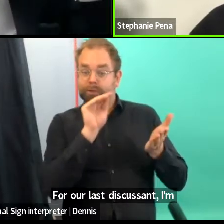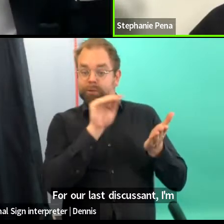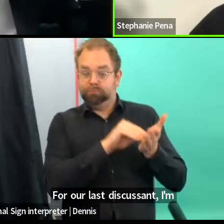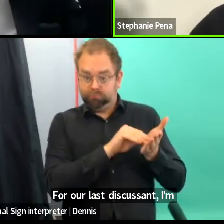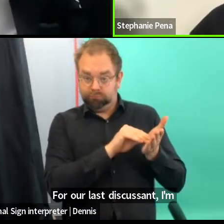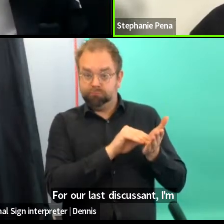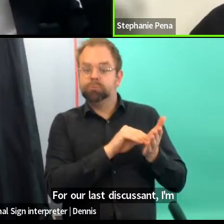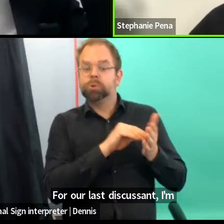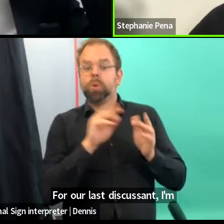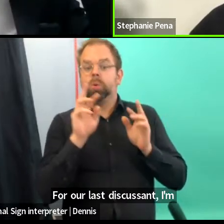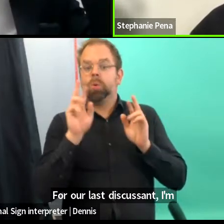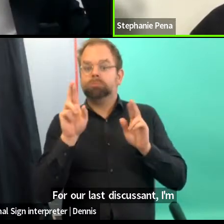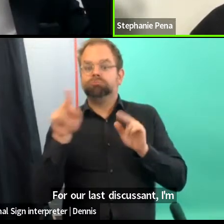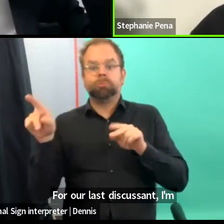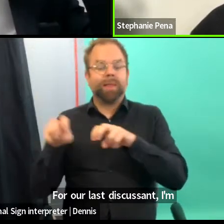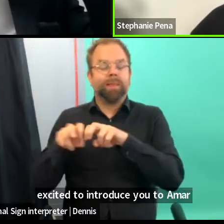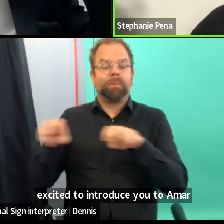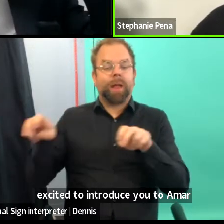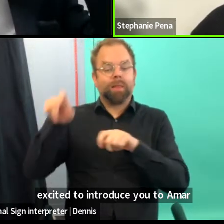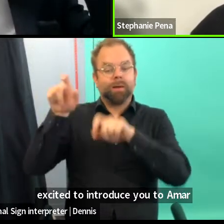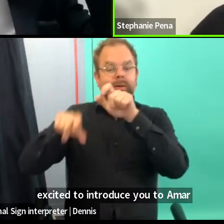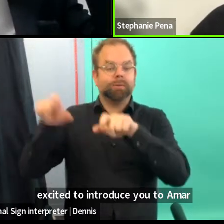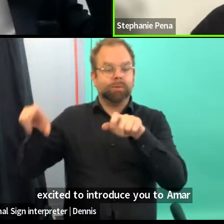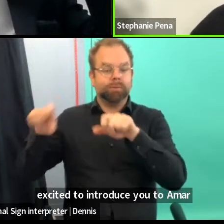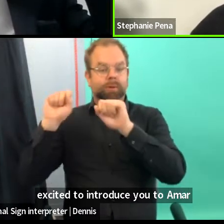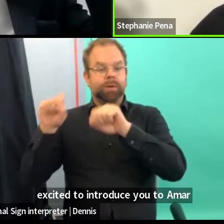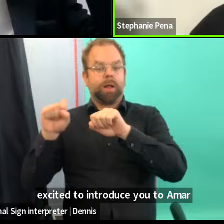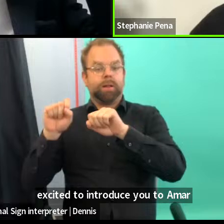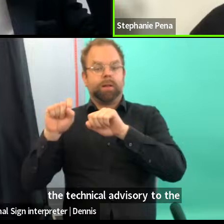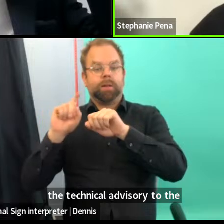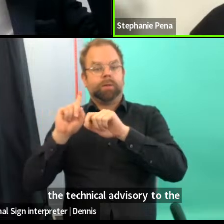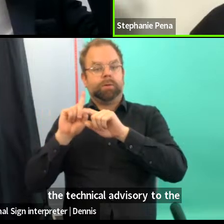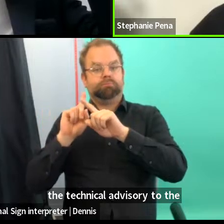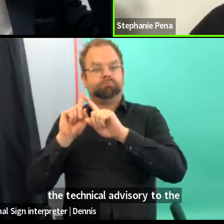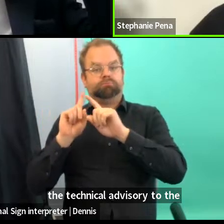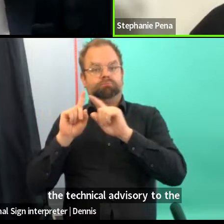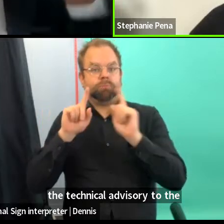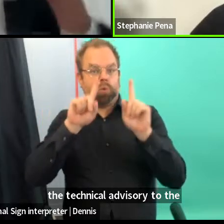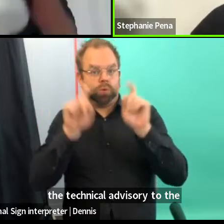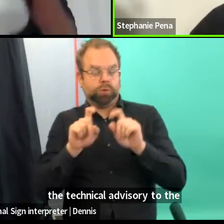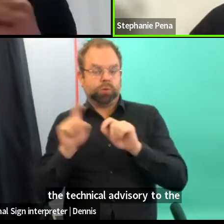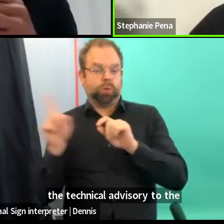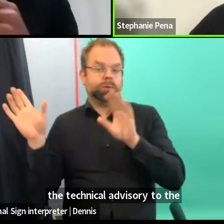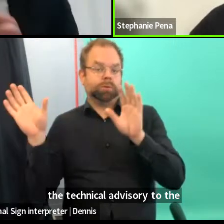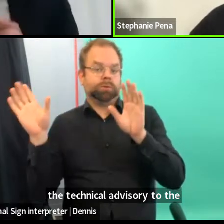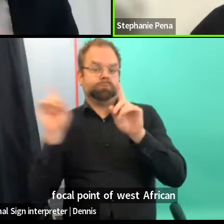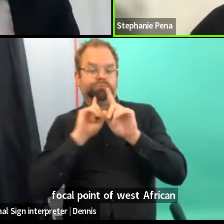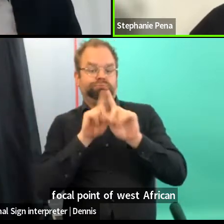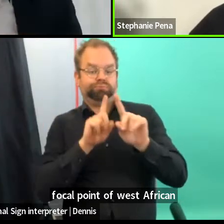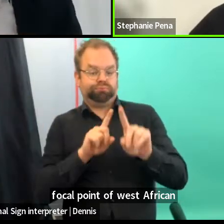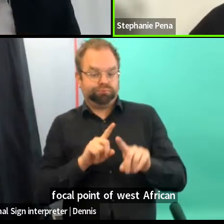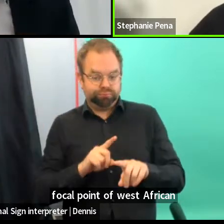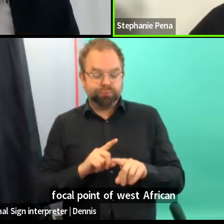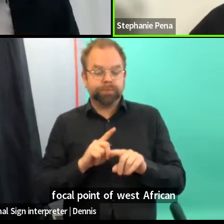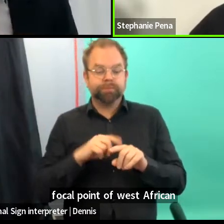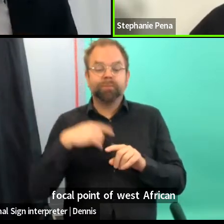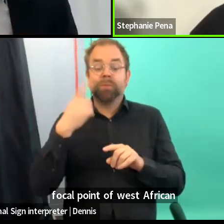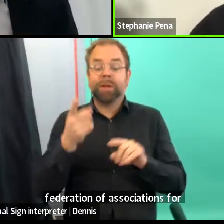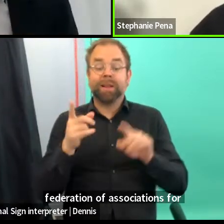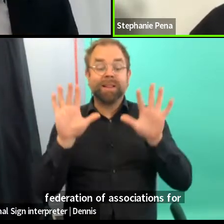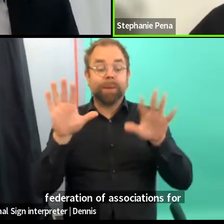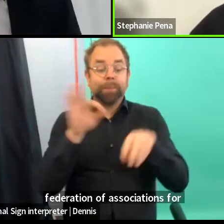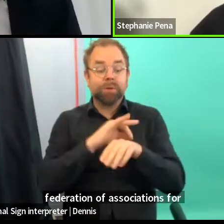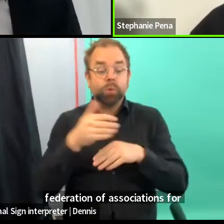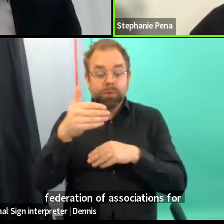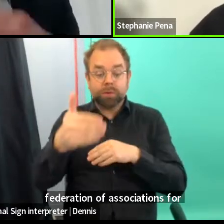and educational focal point of the West African Federation of Associations for the Advancement of Persons with Disabilities.